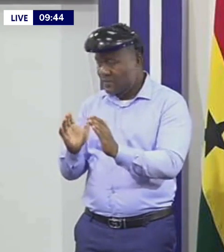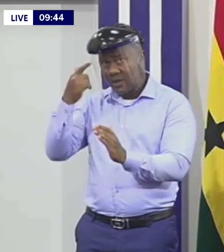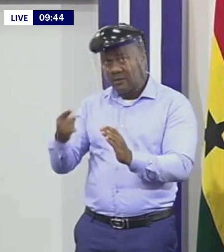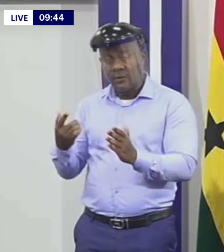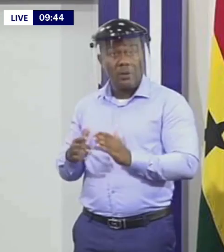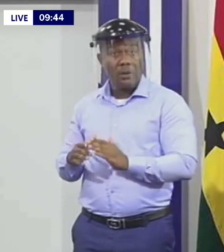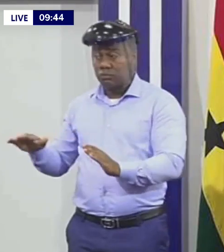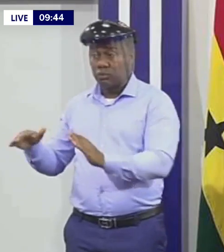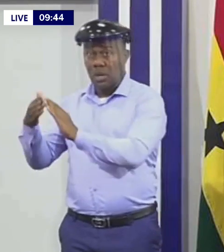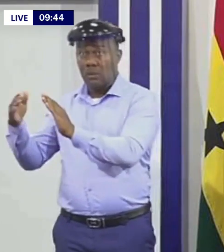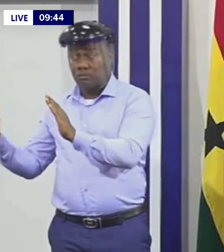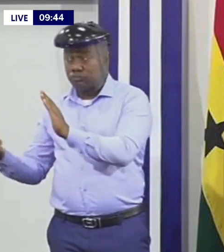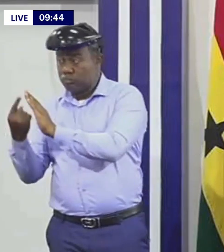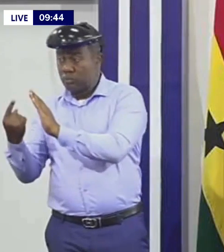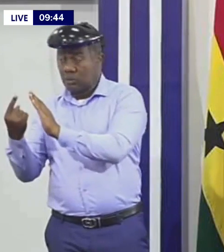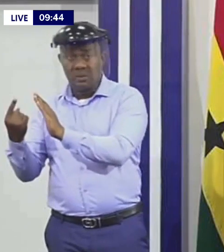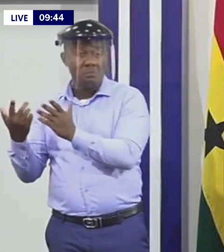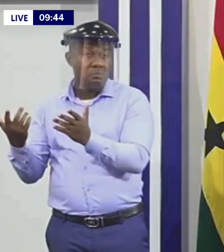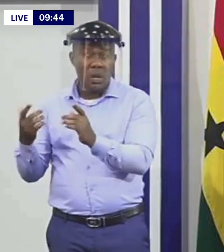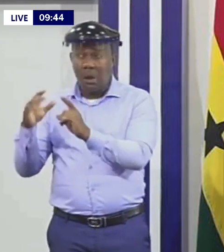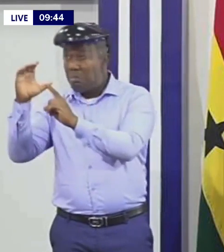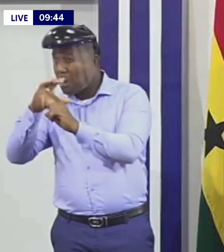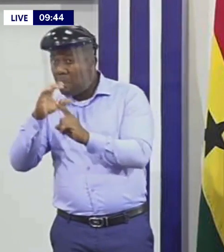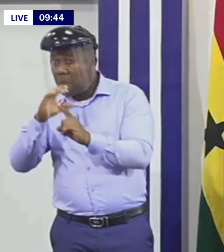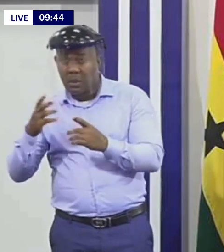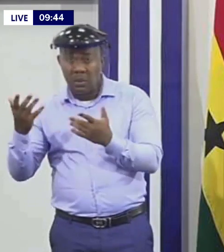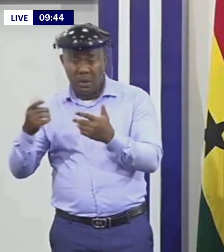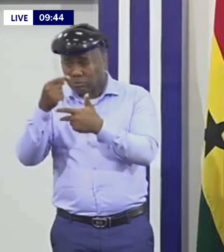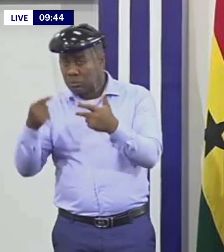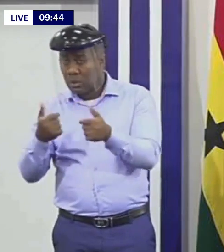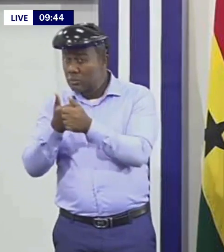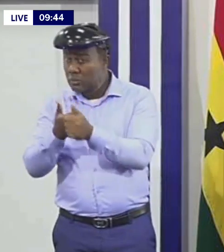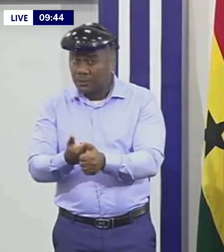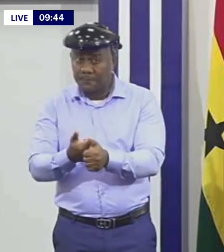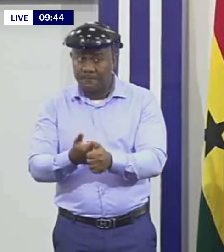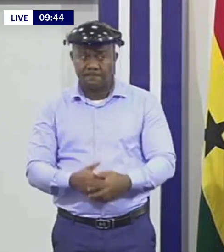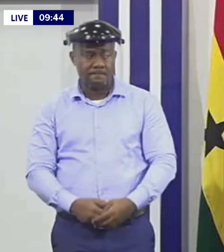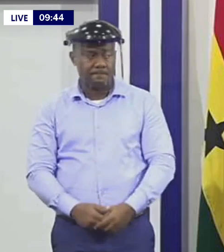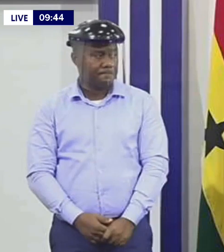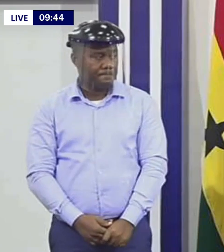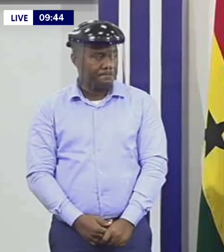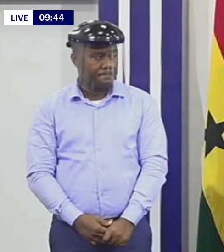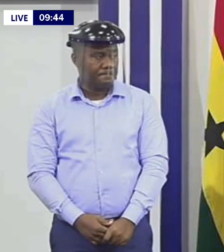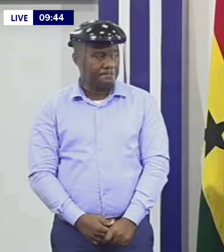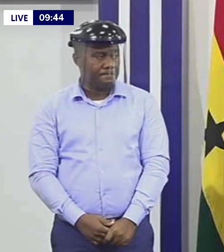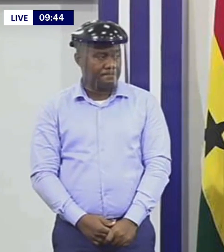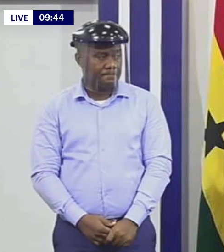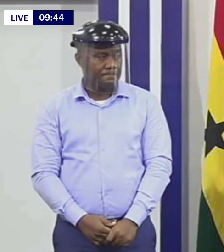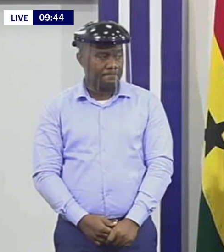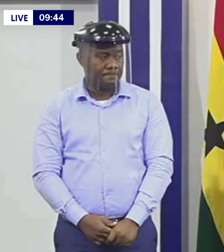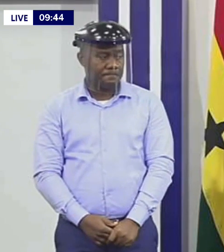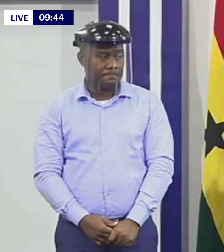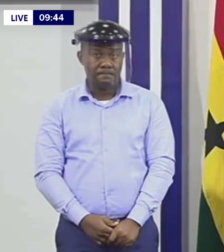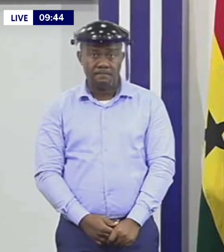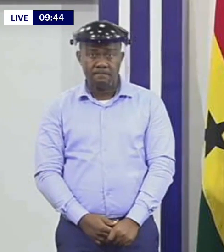contact tracing, and all those good things, treaties that have been put in place, we should go by it.